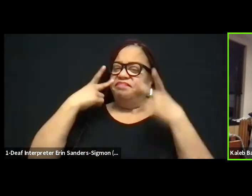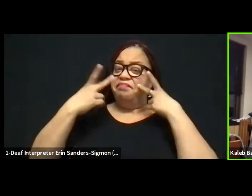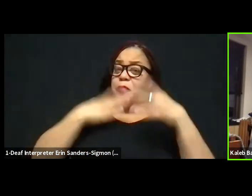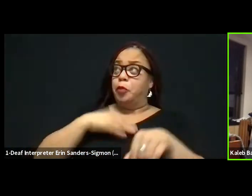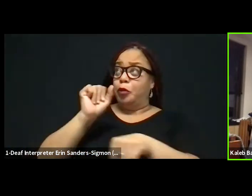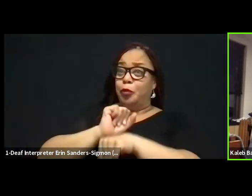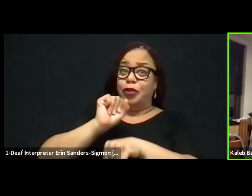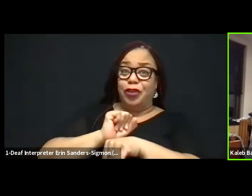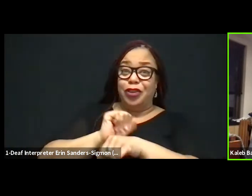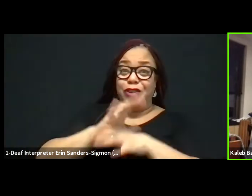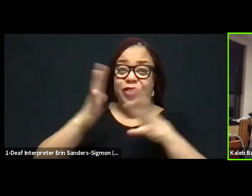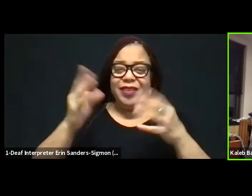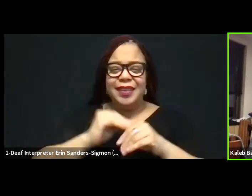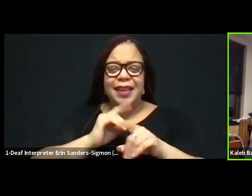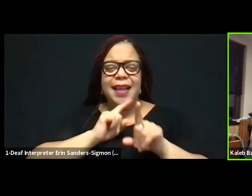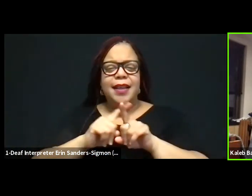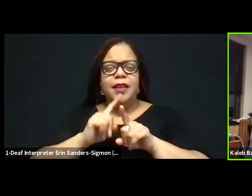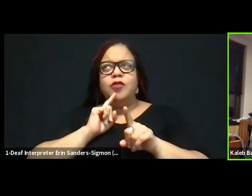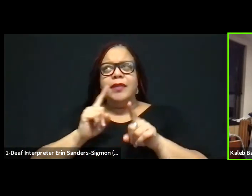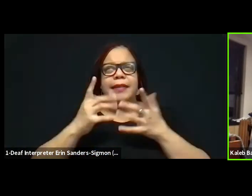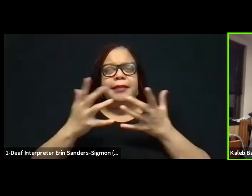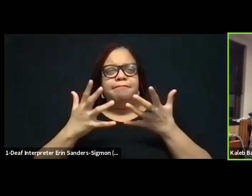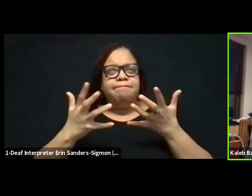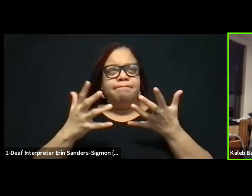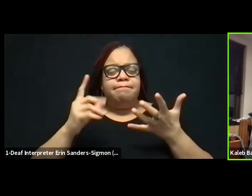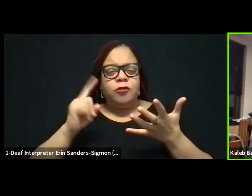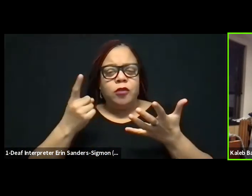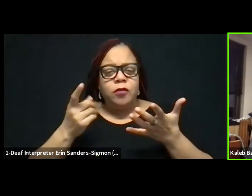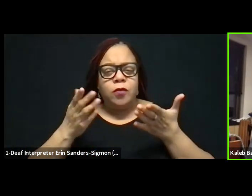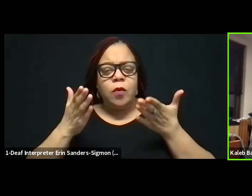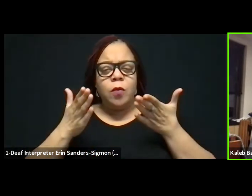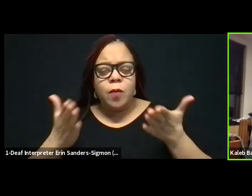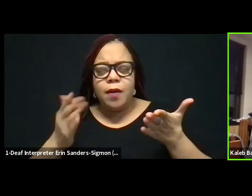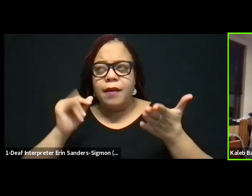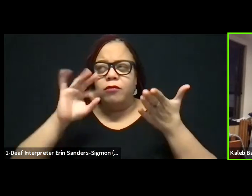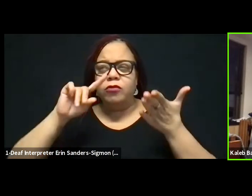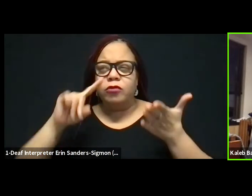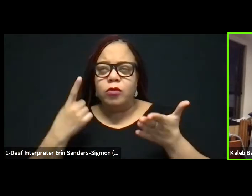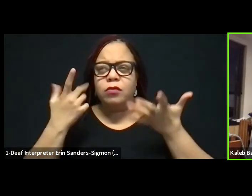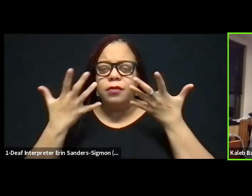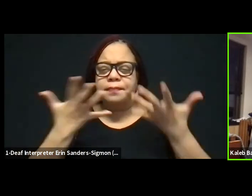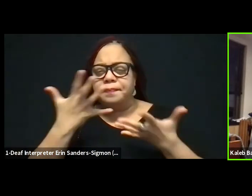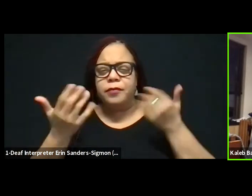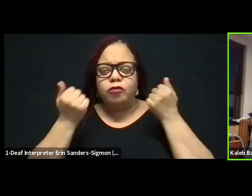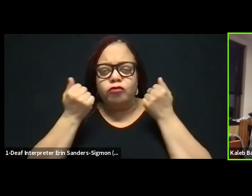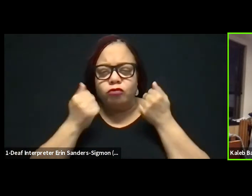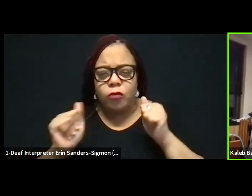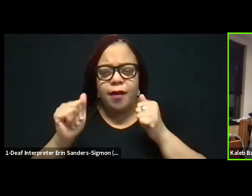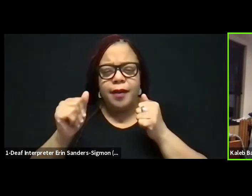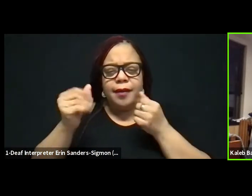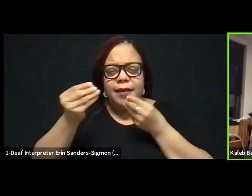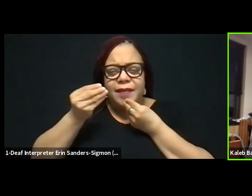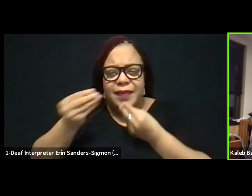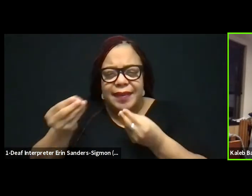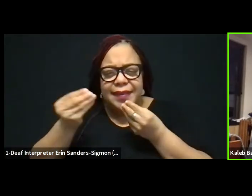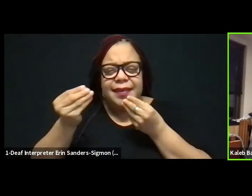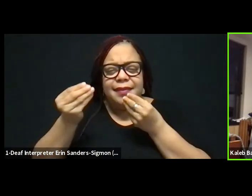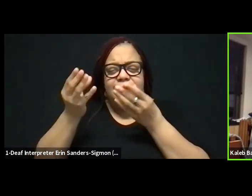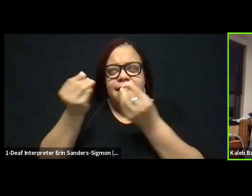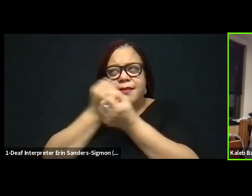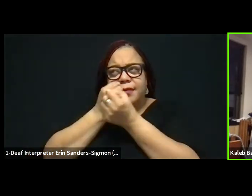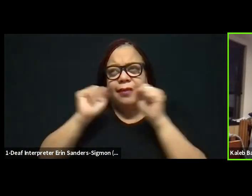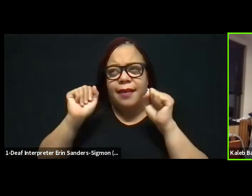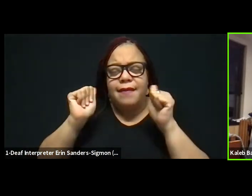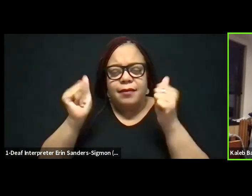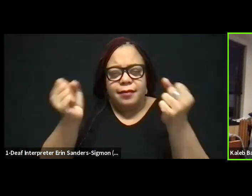save as many folk as I can in the process of saving myself. I think that abolition is the process of sitting